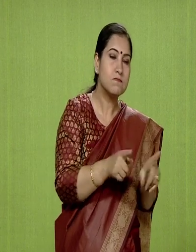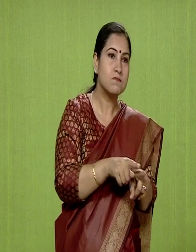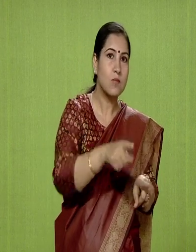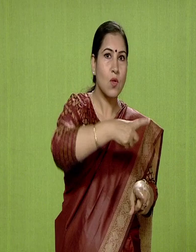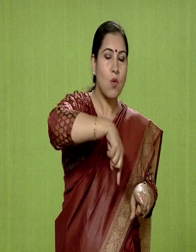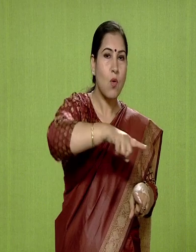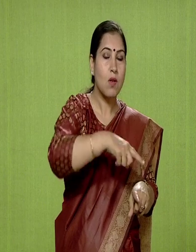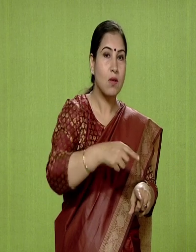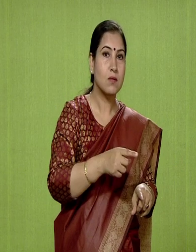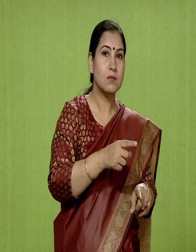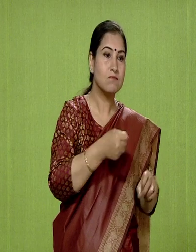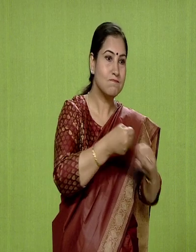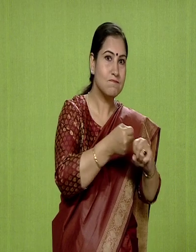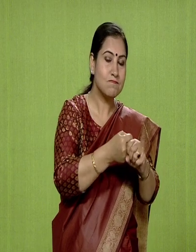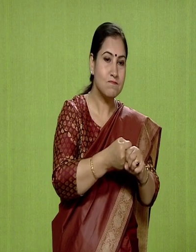to end the non-cooperation movement.